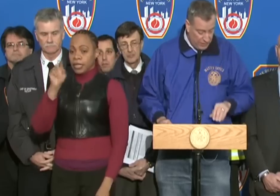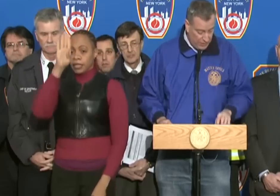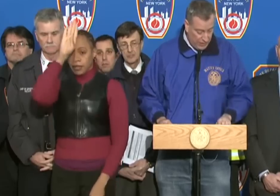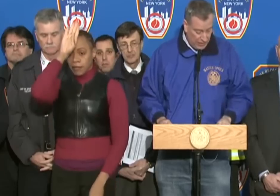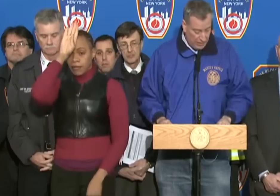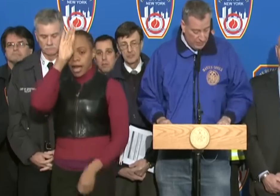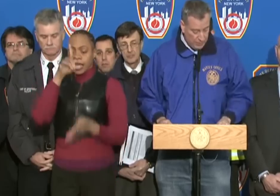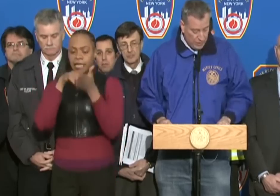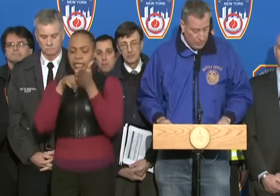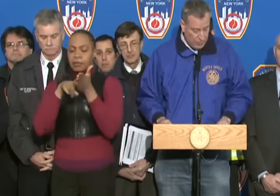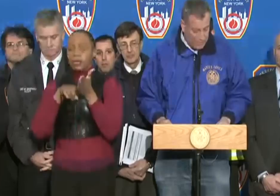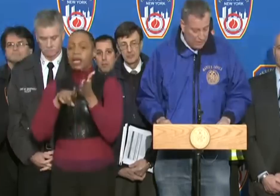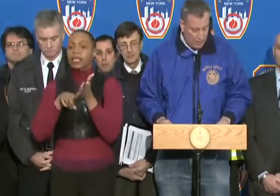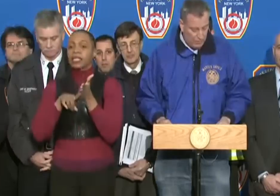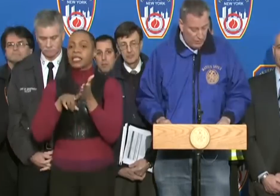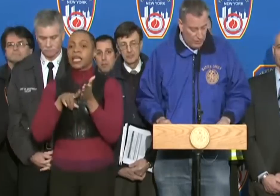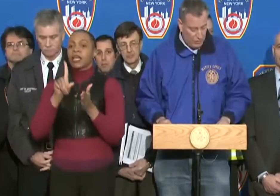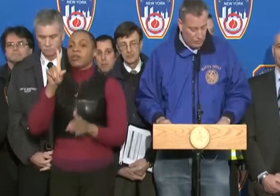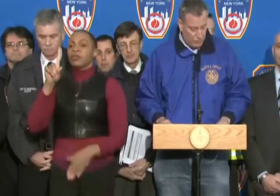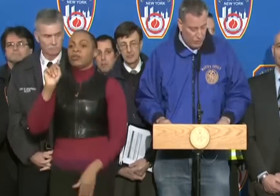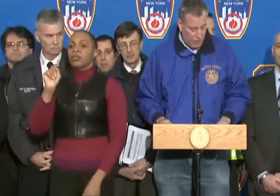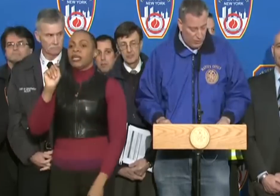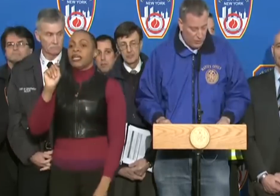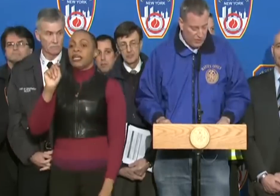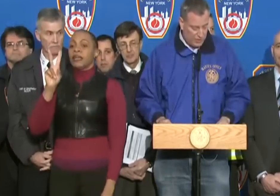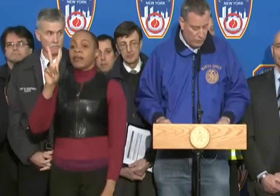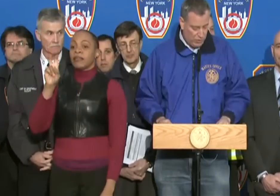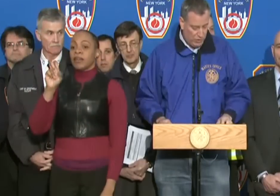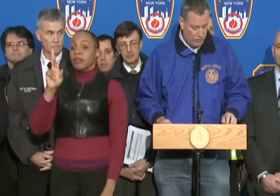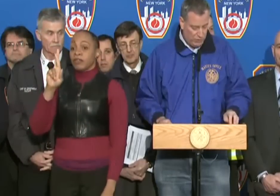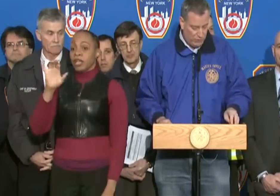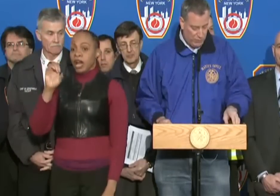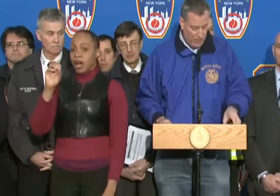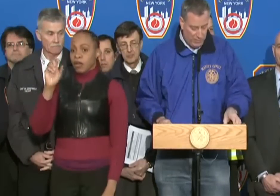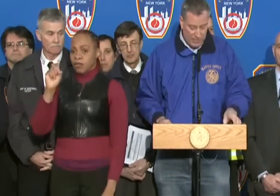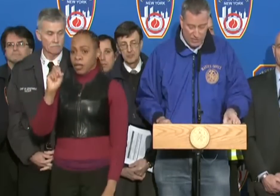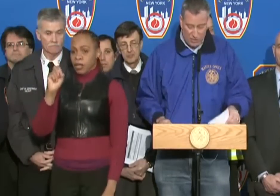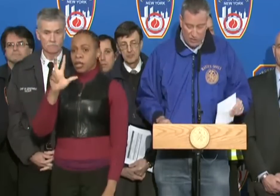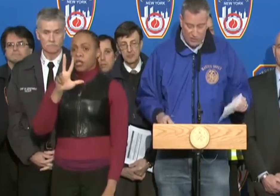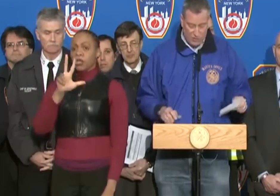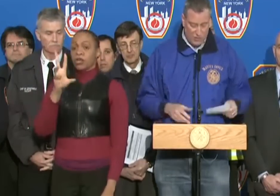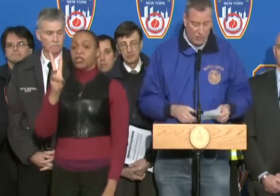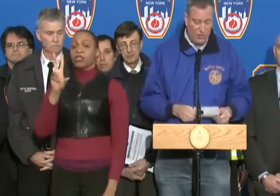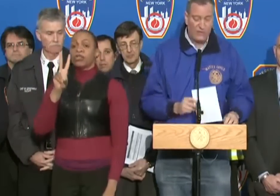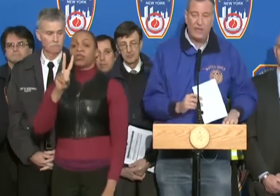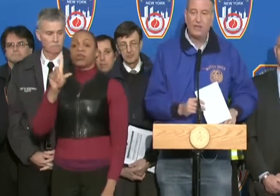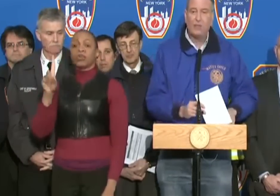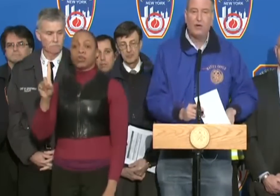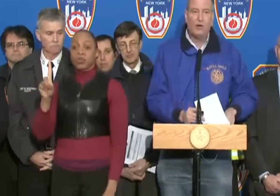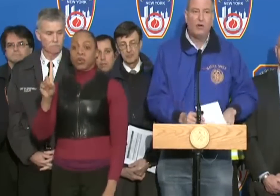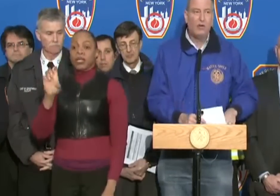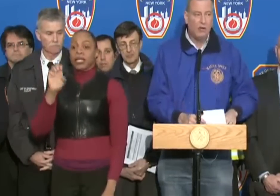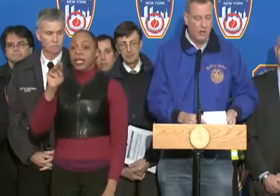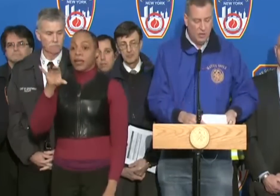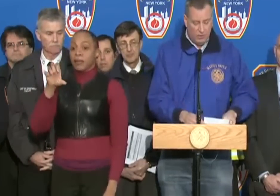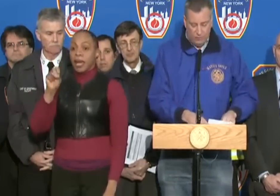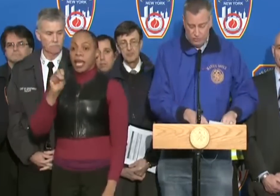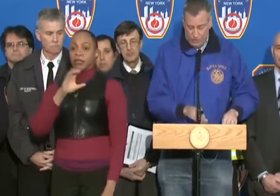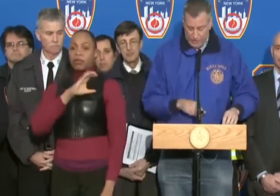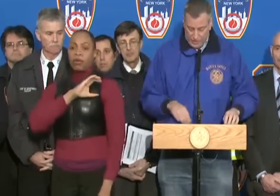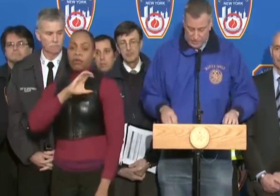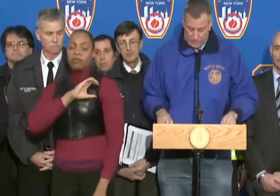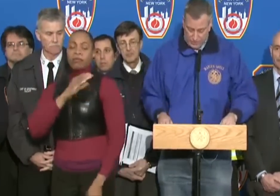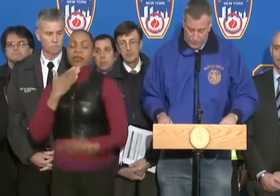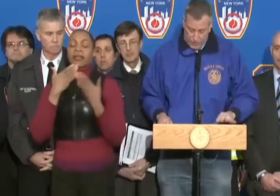Lieutenant Vinny Variali, president of Local 3621, Uniform EMS officers. I want to thank them all